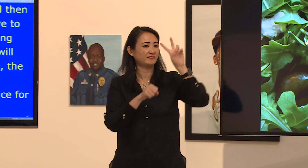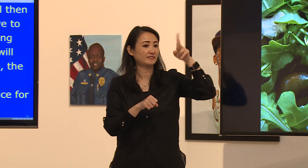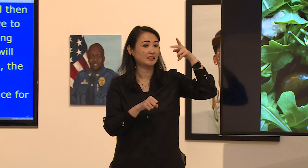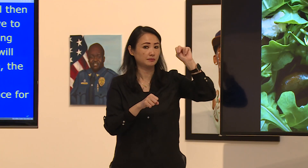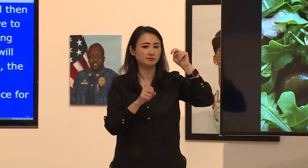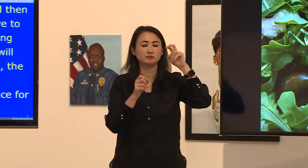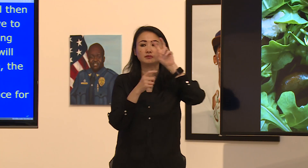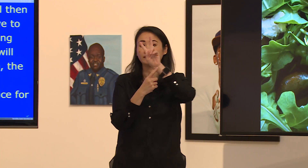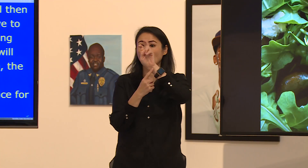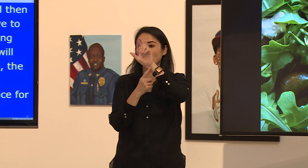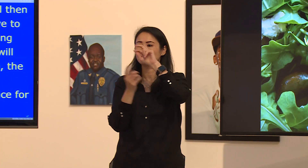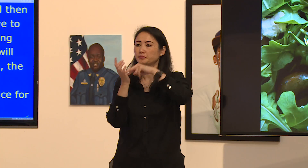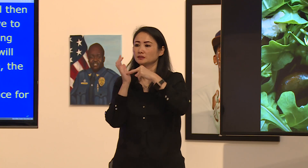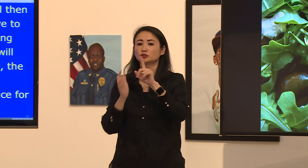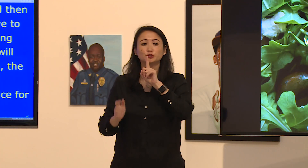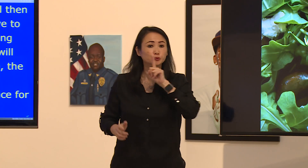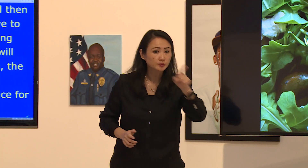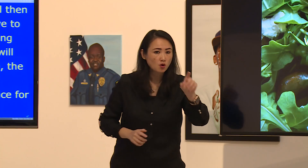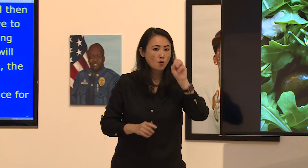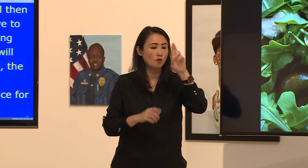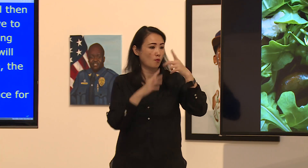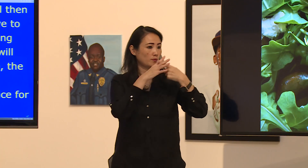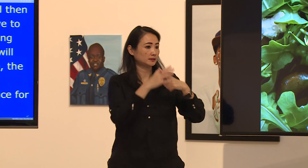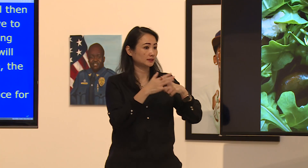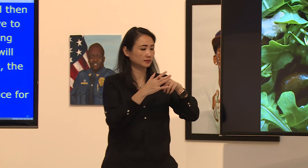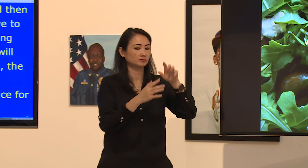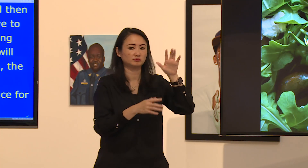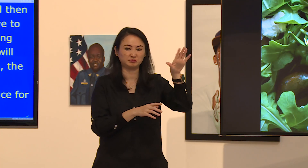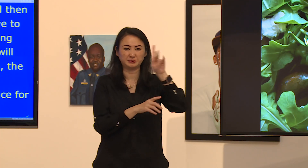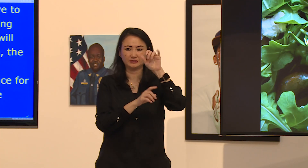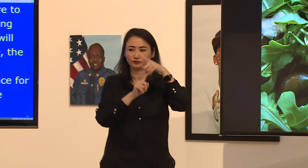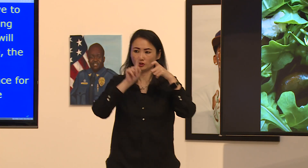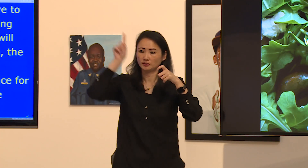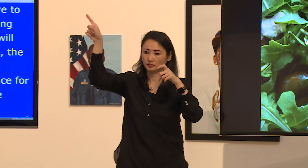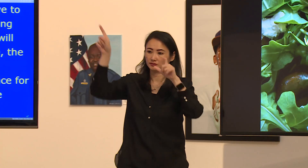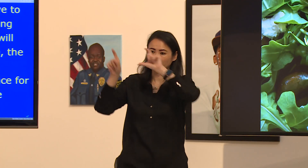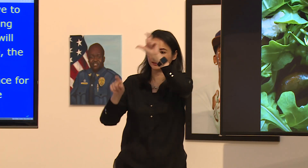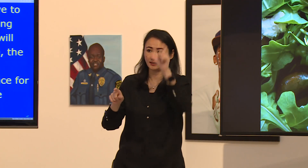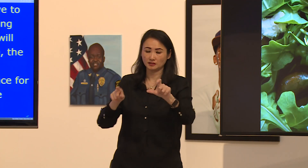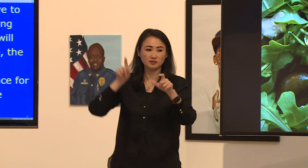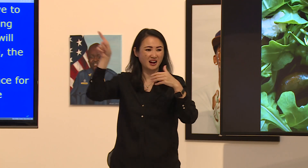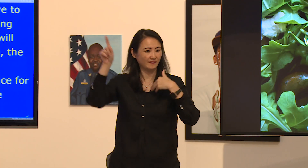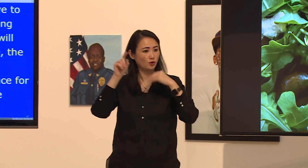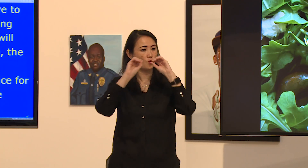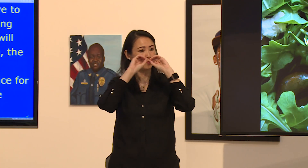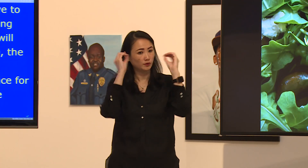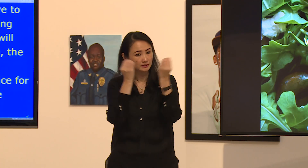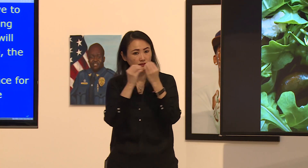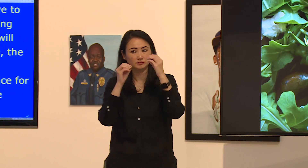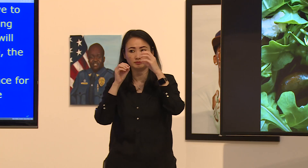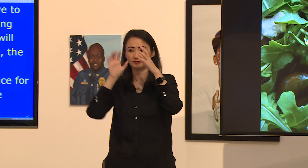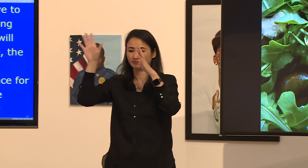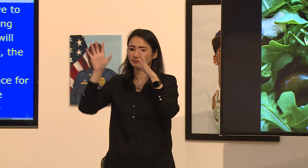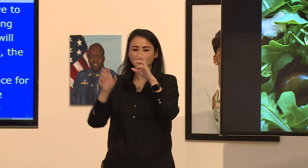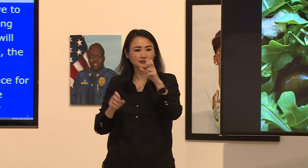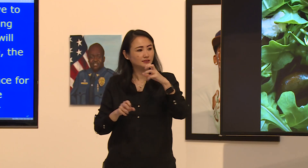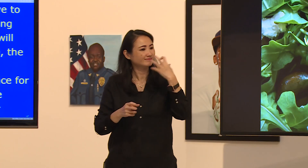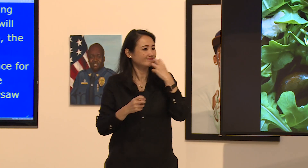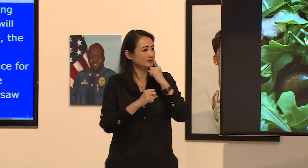Vera Pizzeria Napolitan, which oversaw our credentials. And so when we went to Italy, we were able to